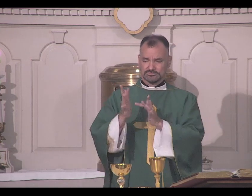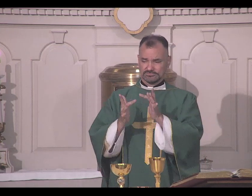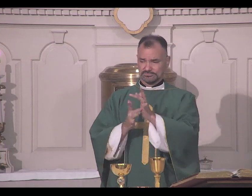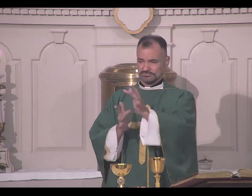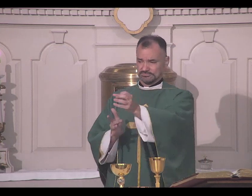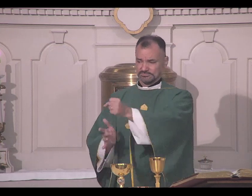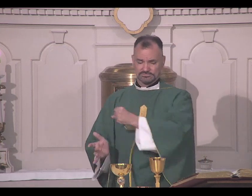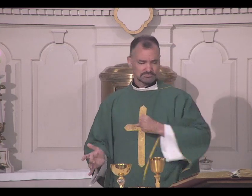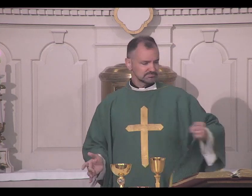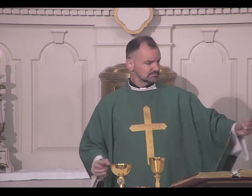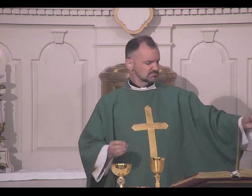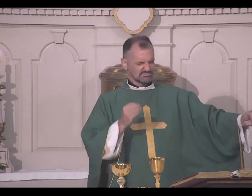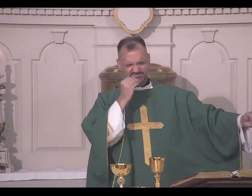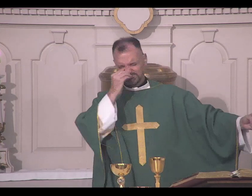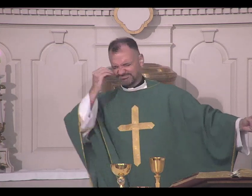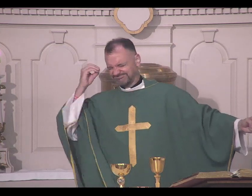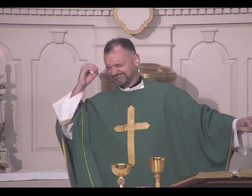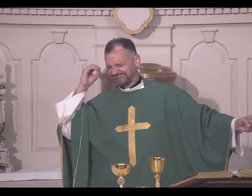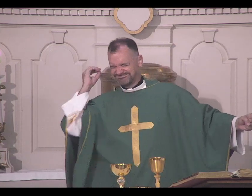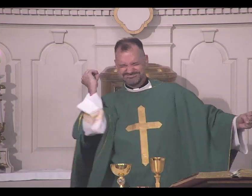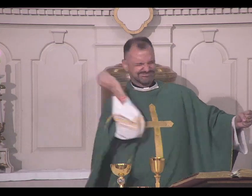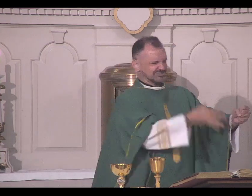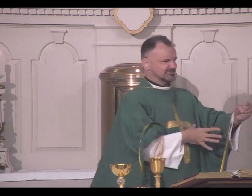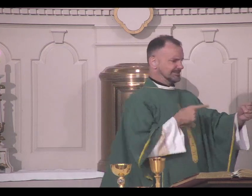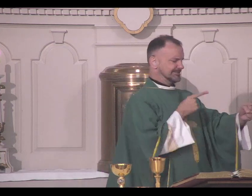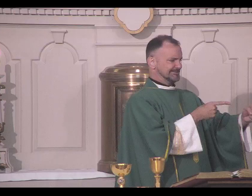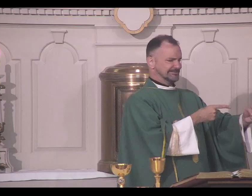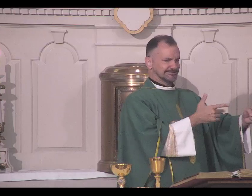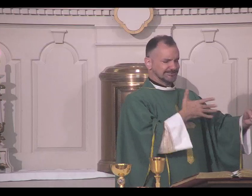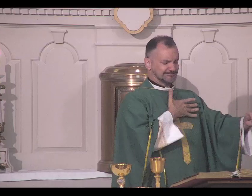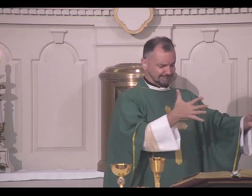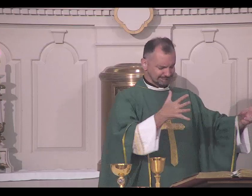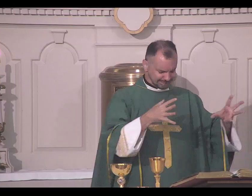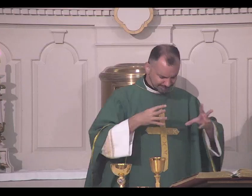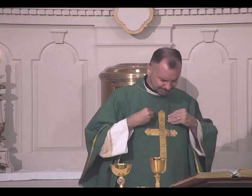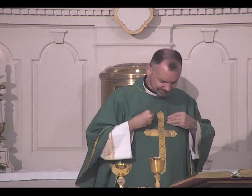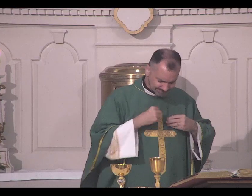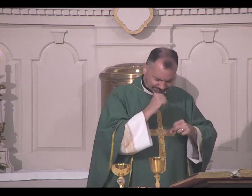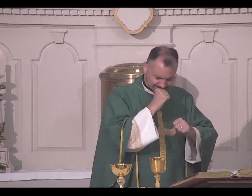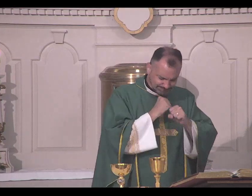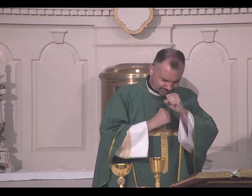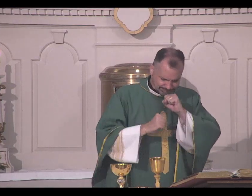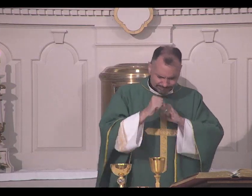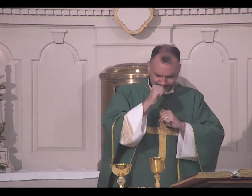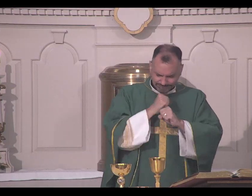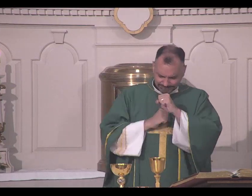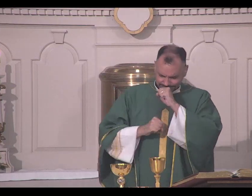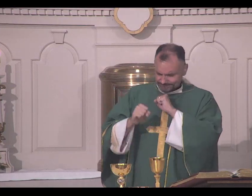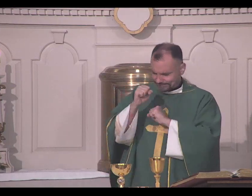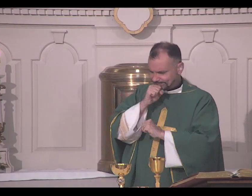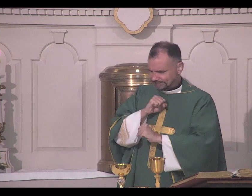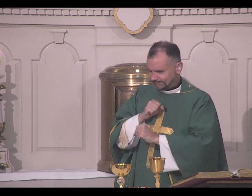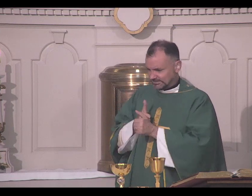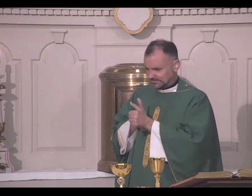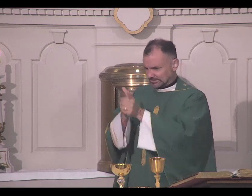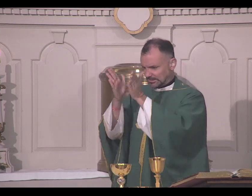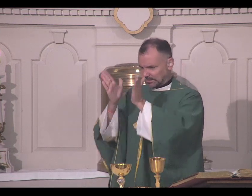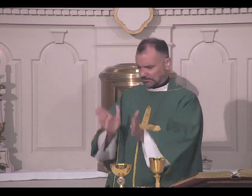At the time he was betrayed and entered willingly into his passion, he took bread and, giving thanks, broke it and gave it to his disciples,